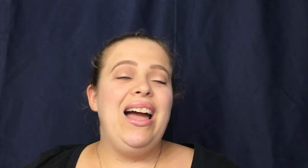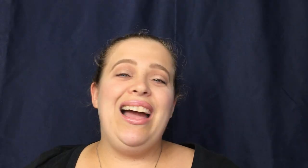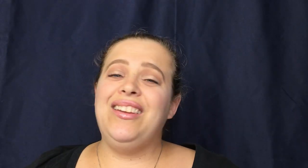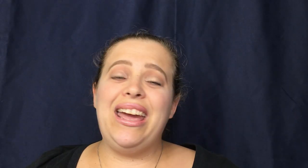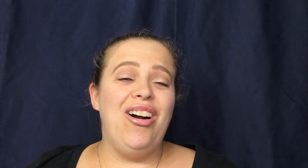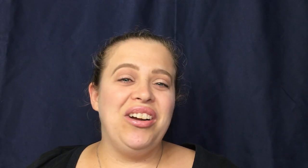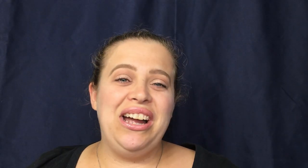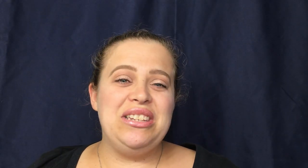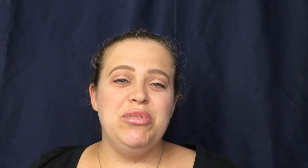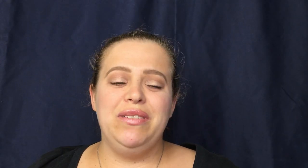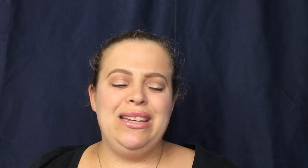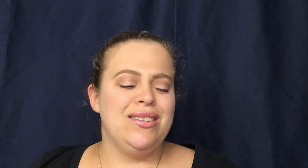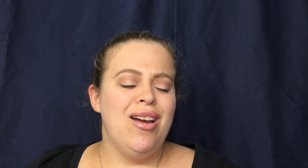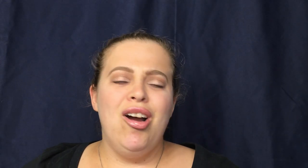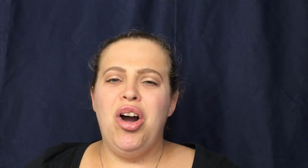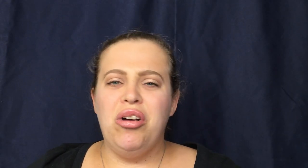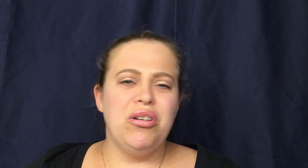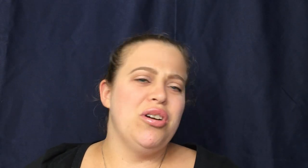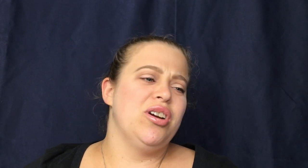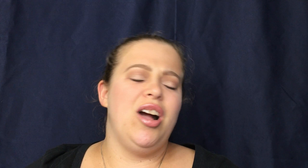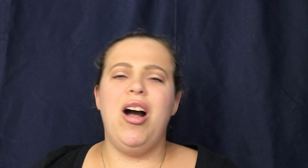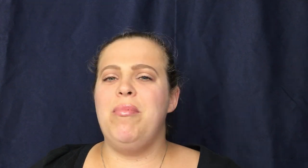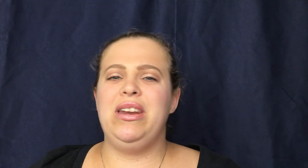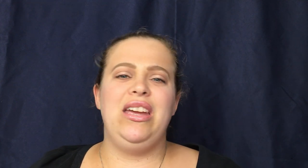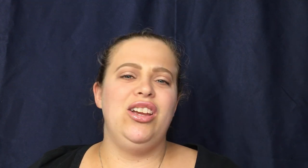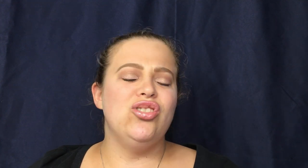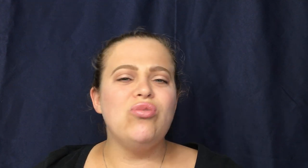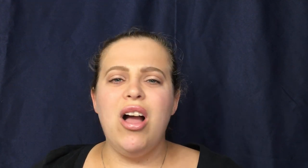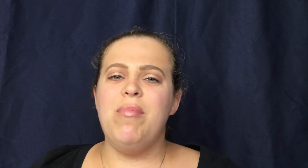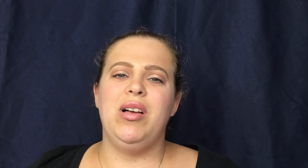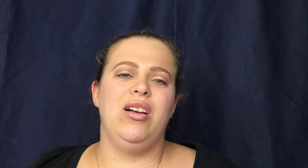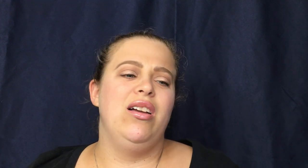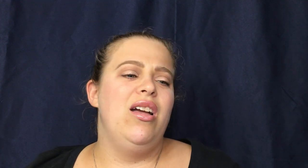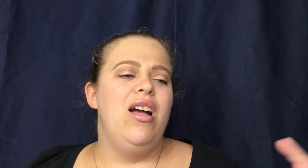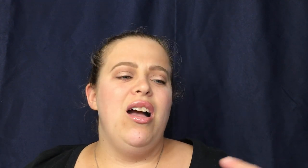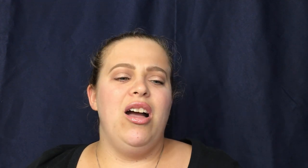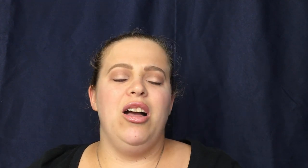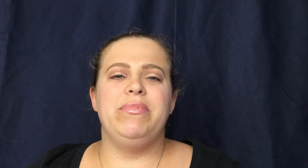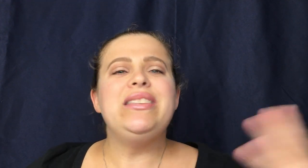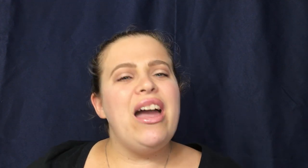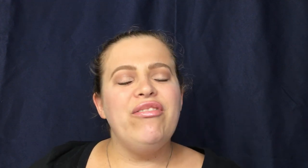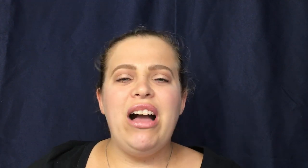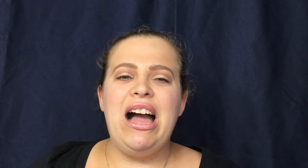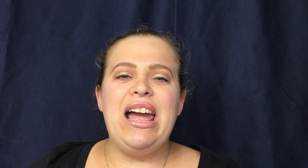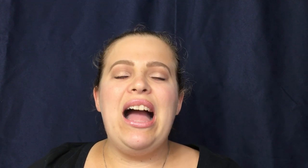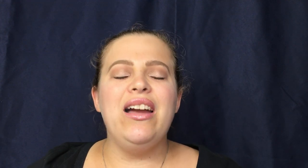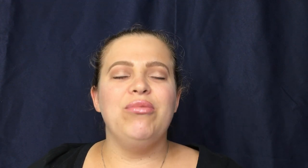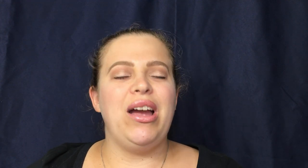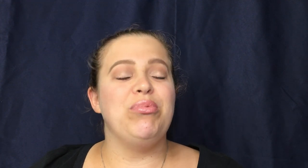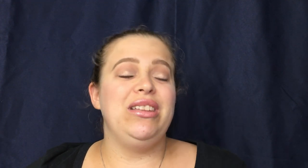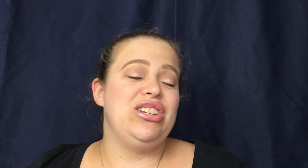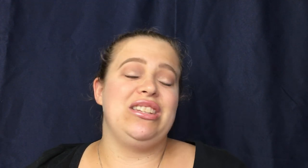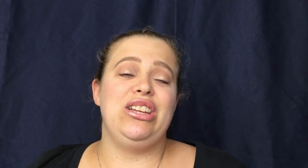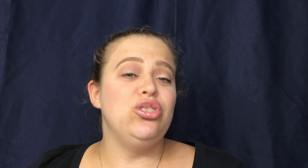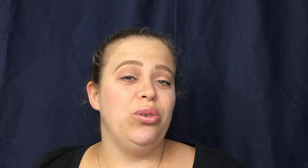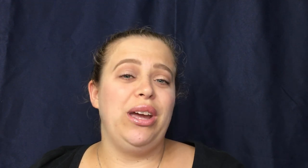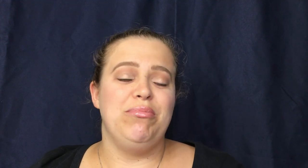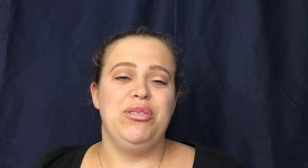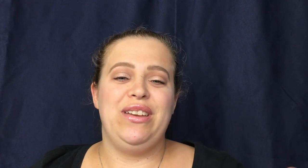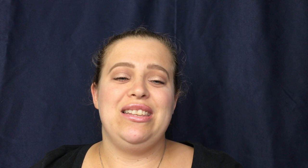I like all kinds of movies. Horror, comedy, drama, sci-fi. I really just enjoy movies.